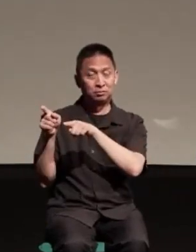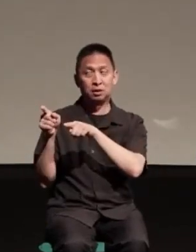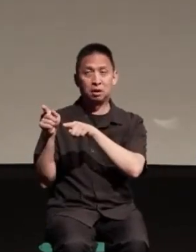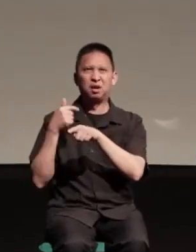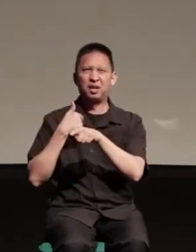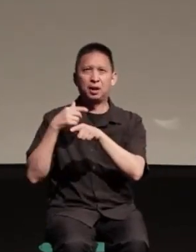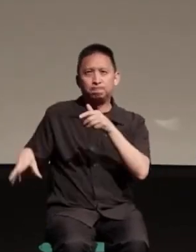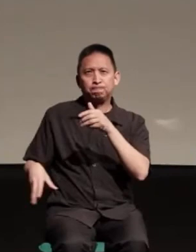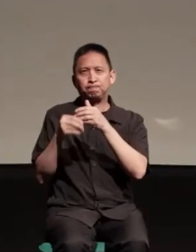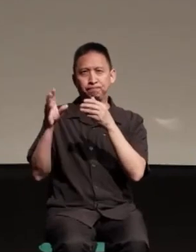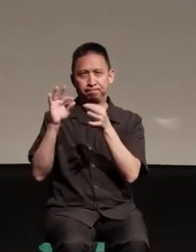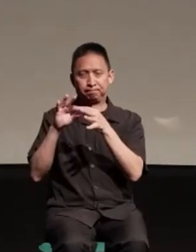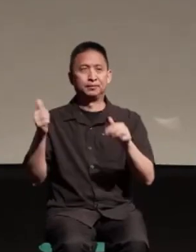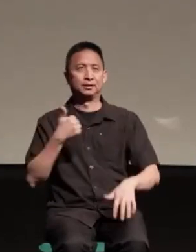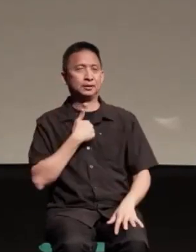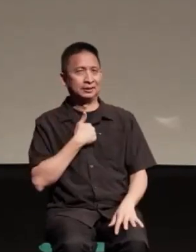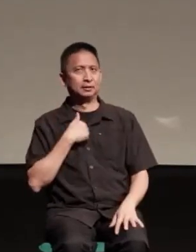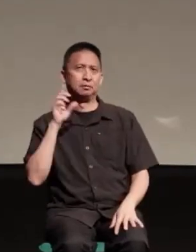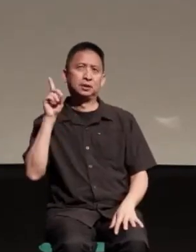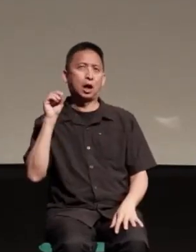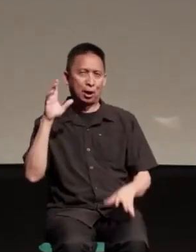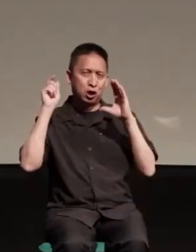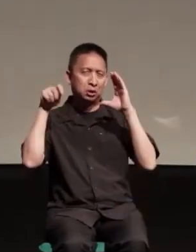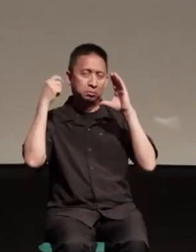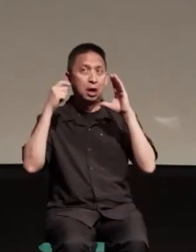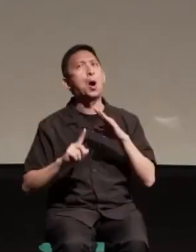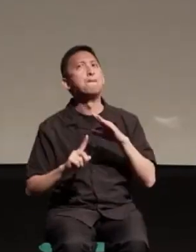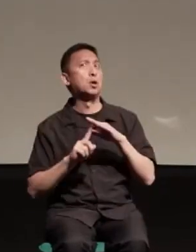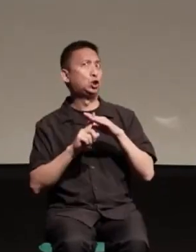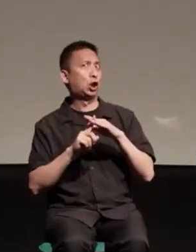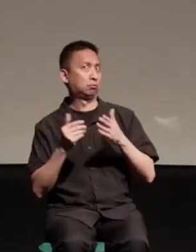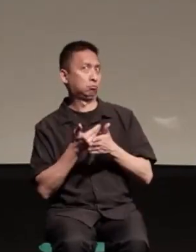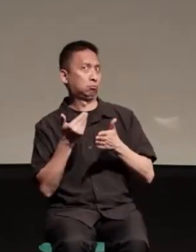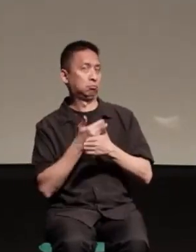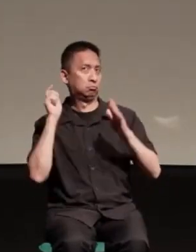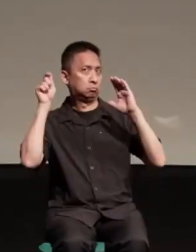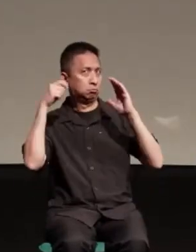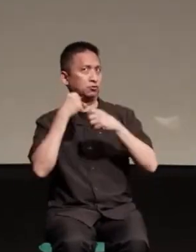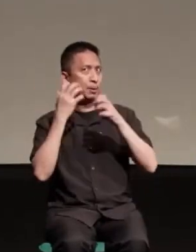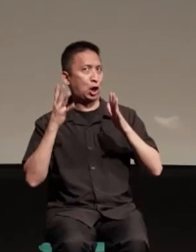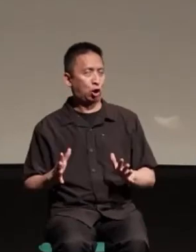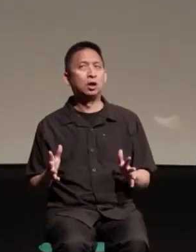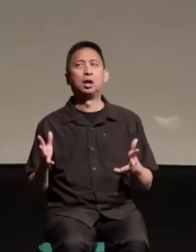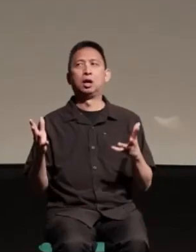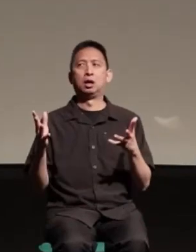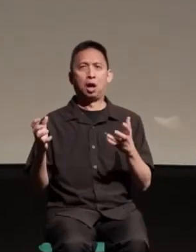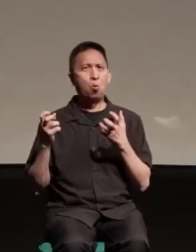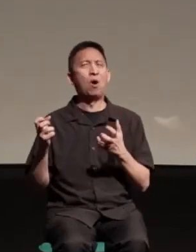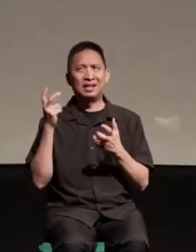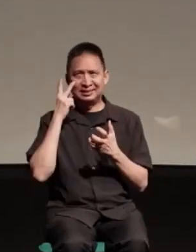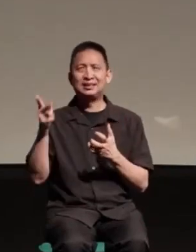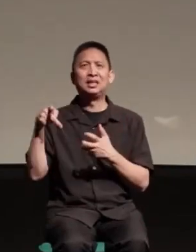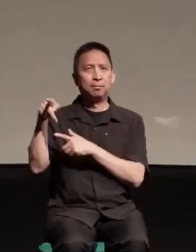that myself as a emerging documentary filmmaker would like to be seeing more on public